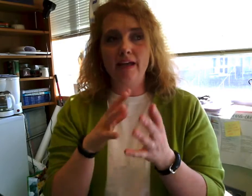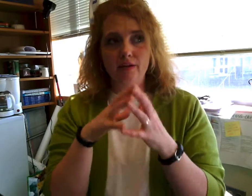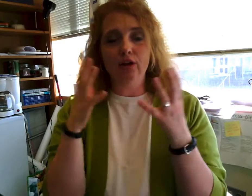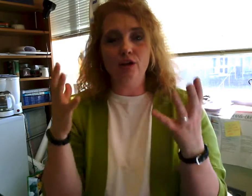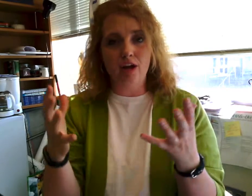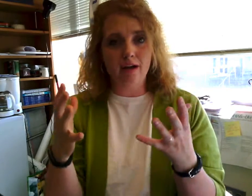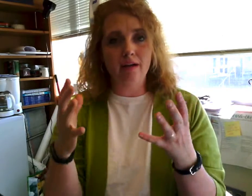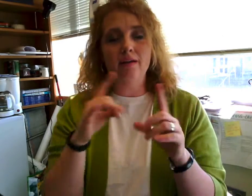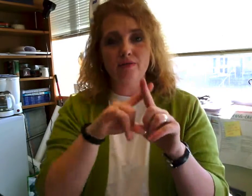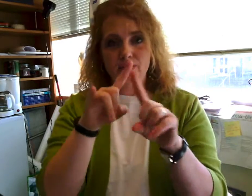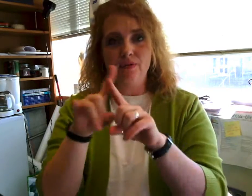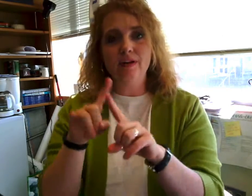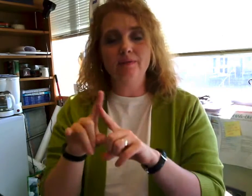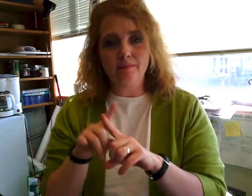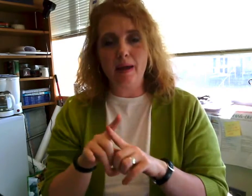Again, a lot of different